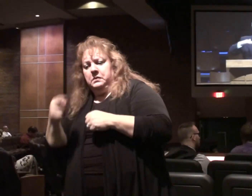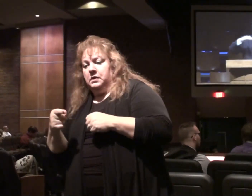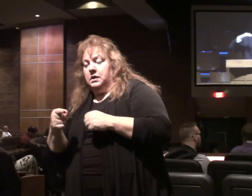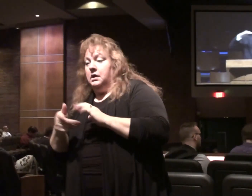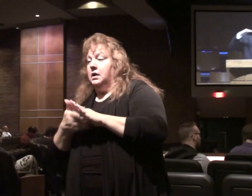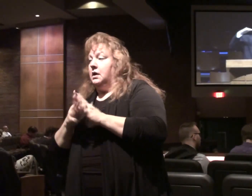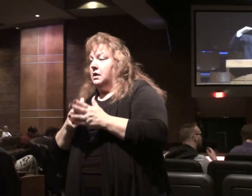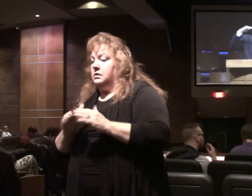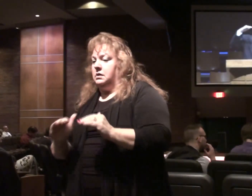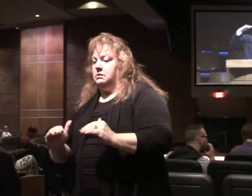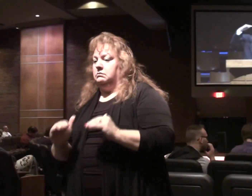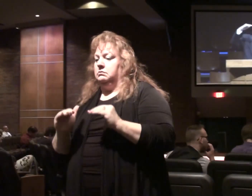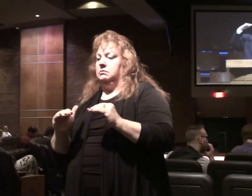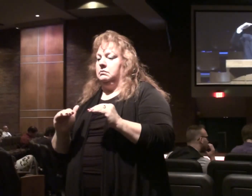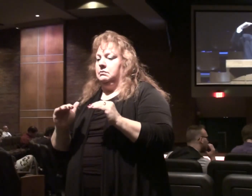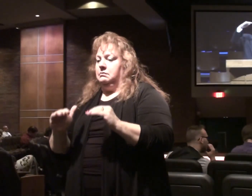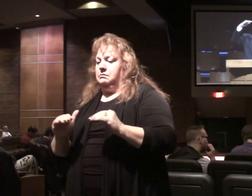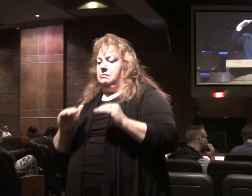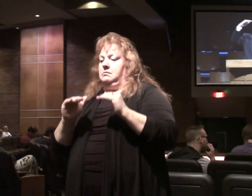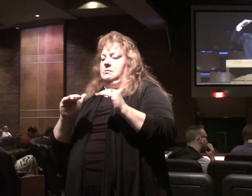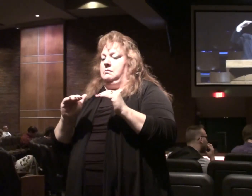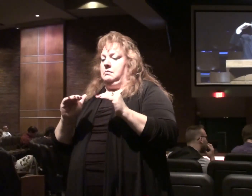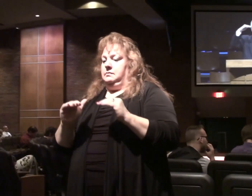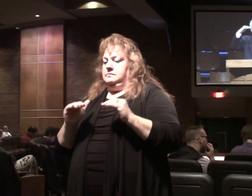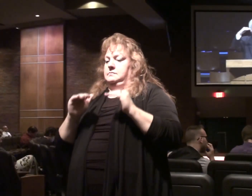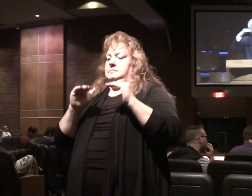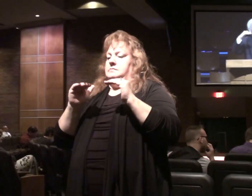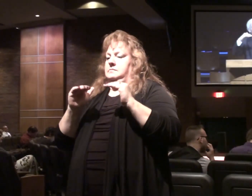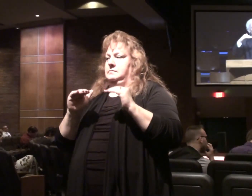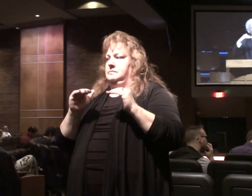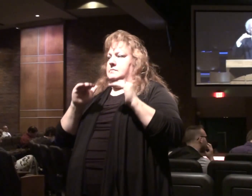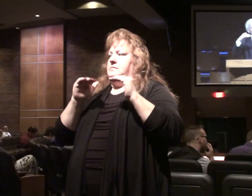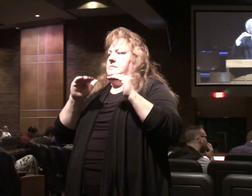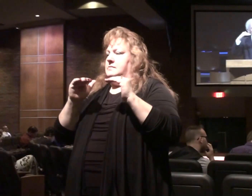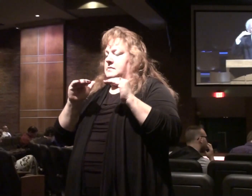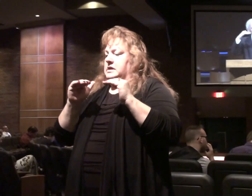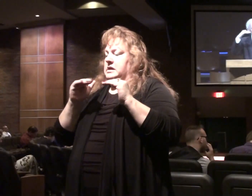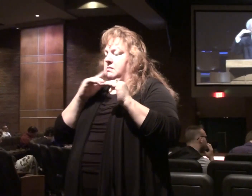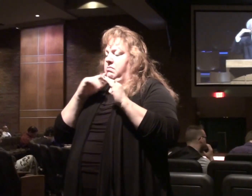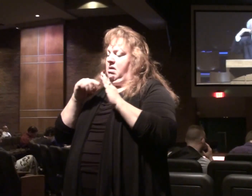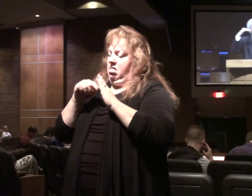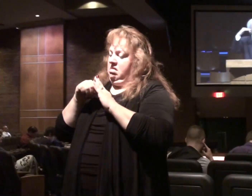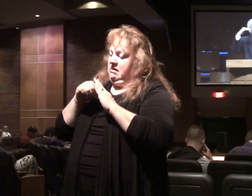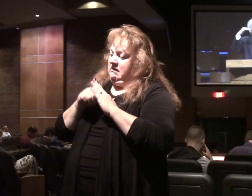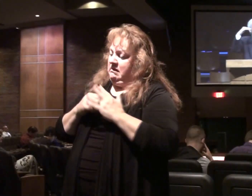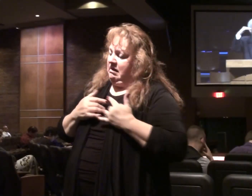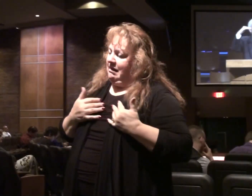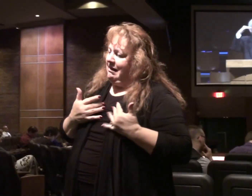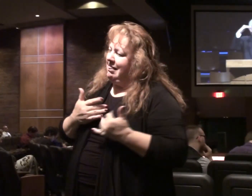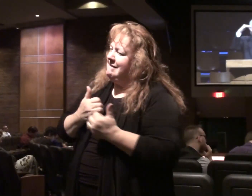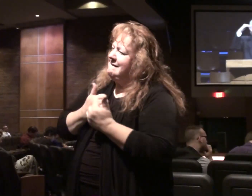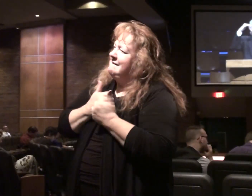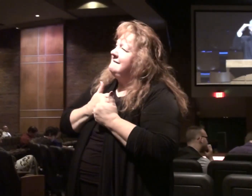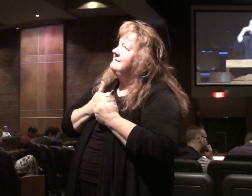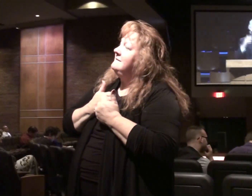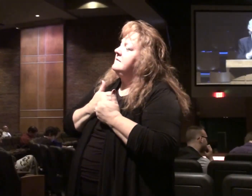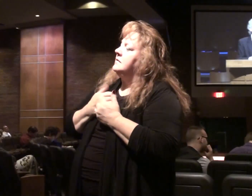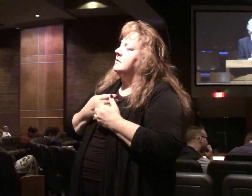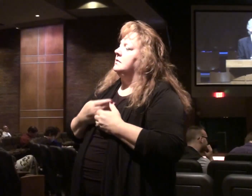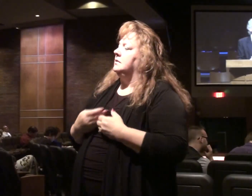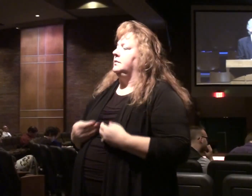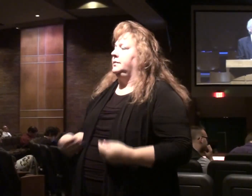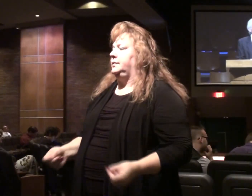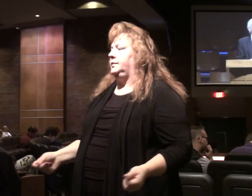trustworthy, and they begin to rise in the social pyramid. But the intensity and fire of the Christianity begins to